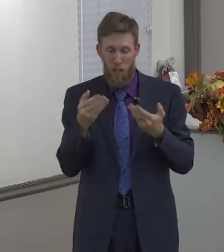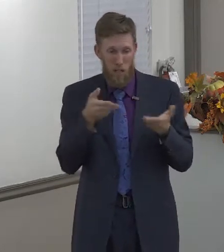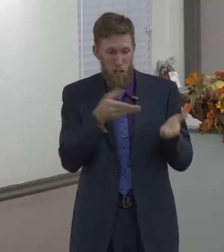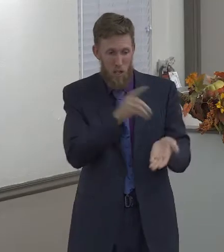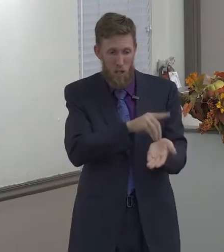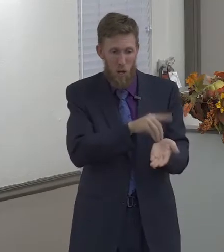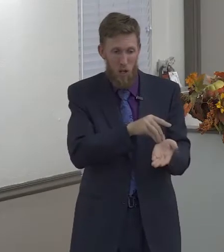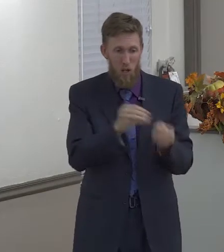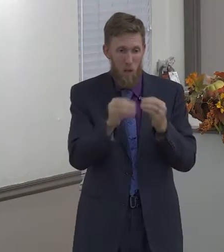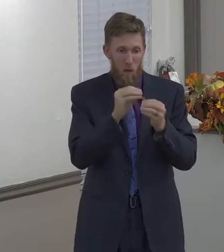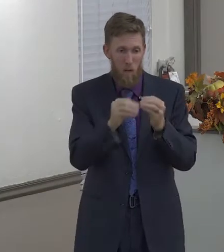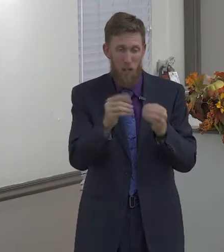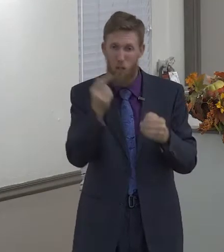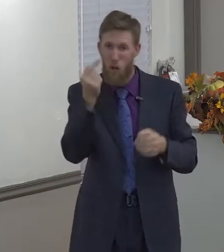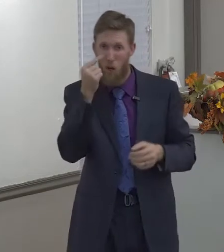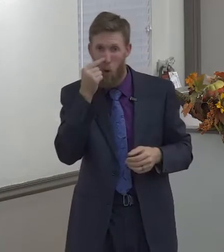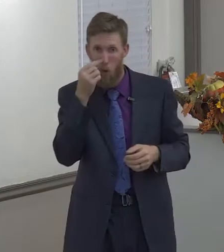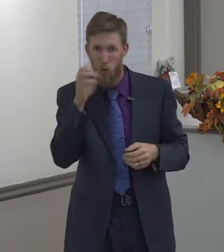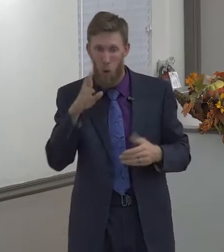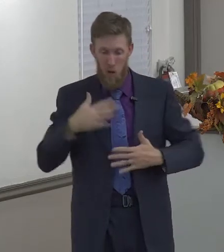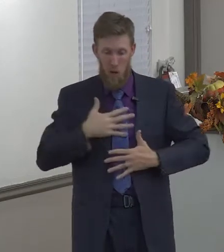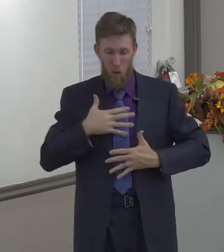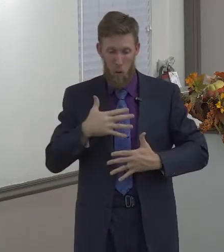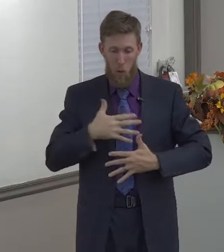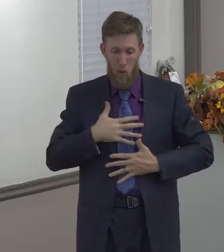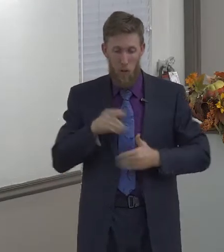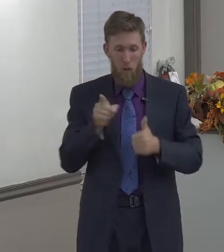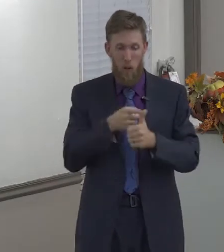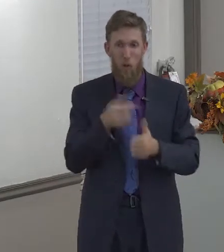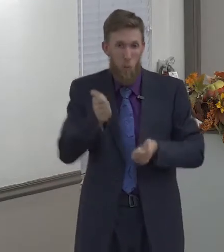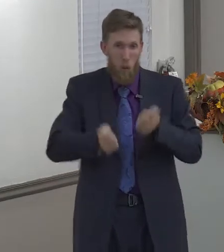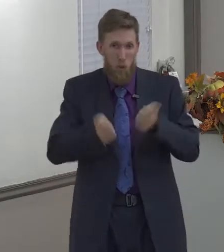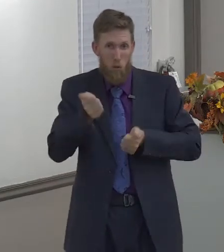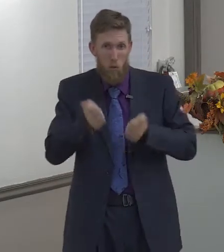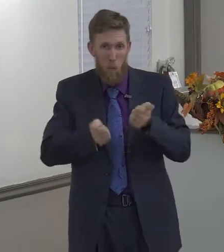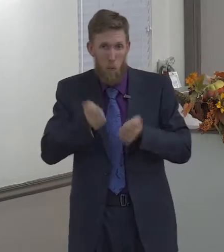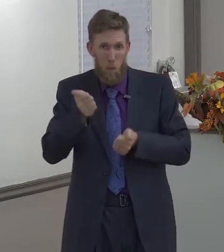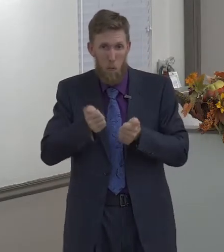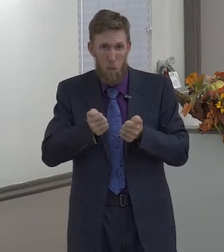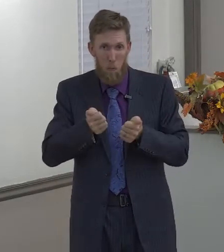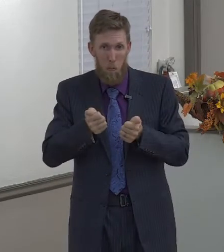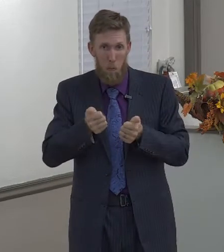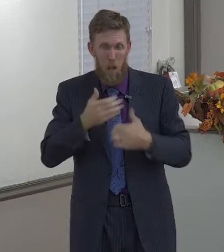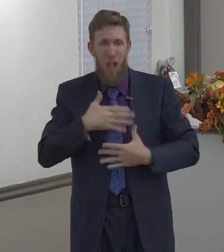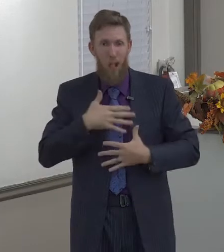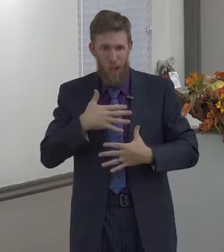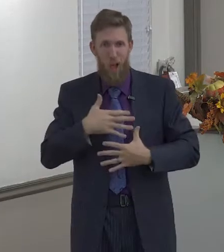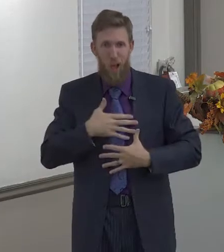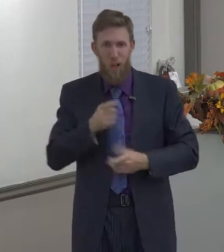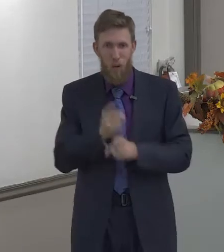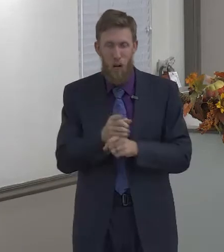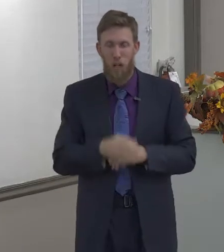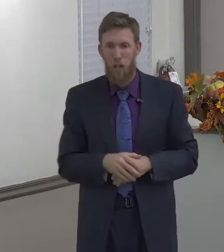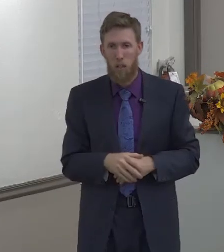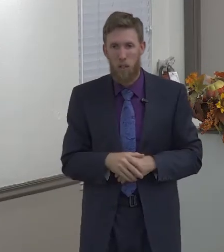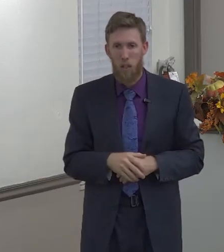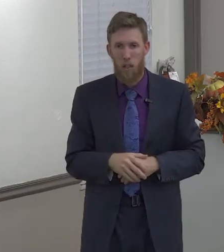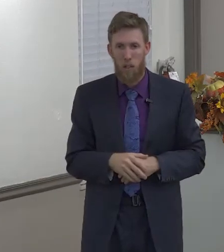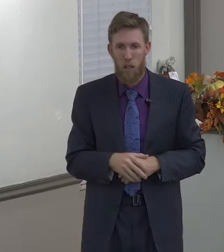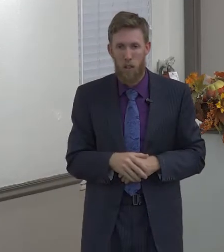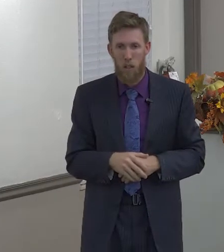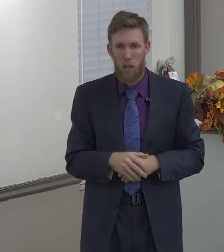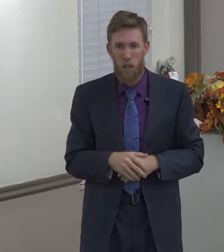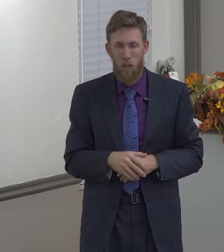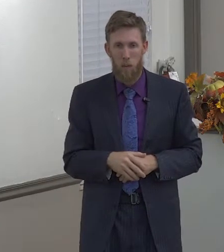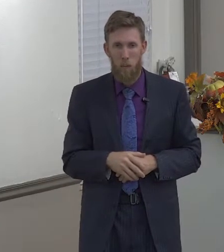Somebody that preaches or Pastor Knutson leading the choir, whatever it might be, they're no